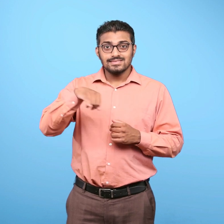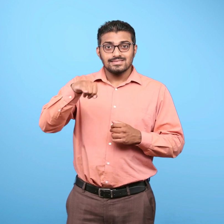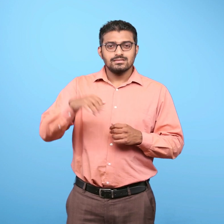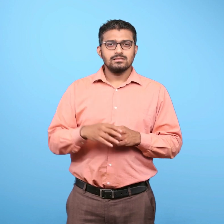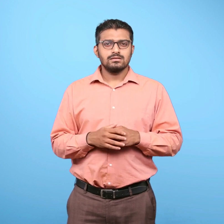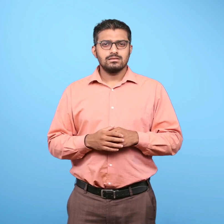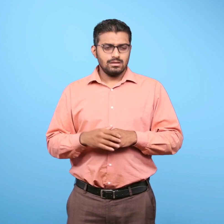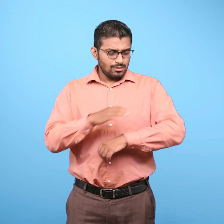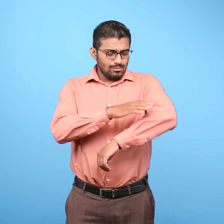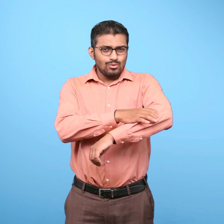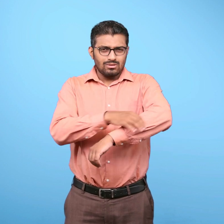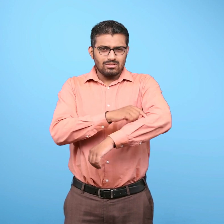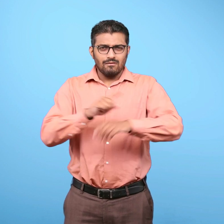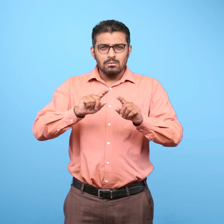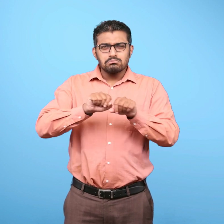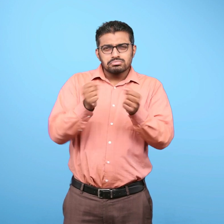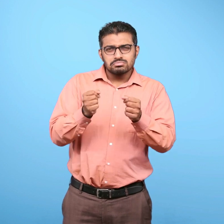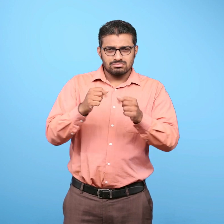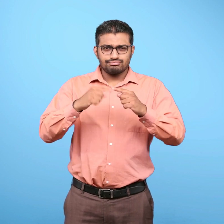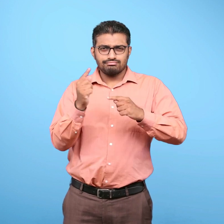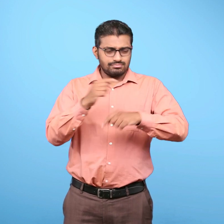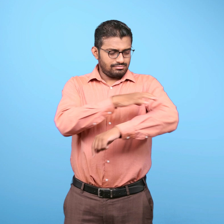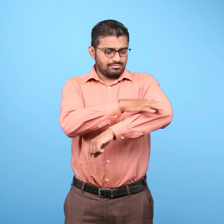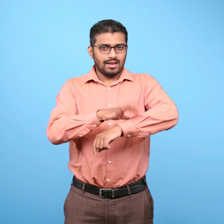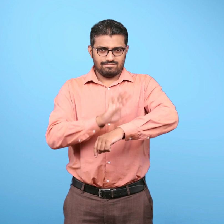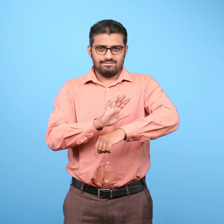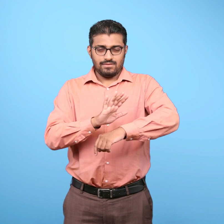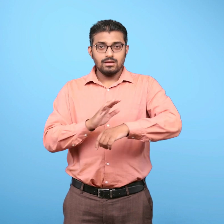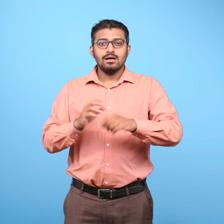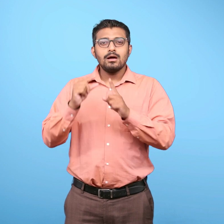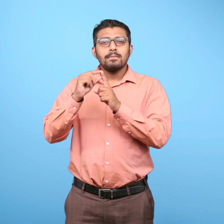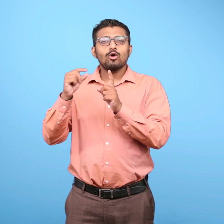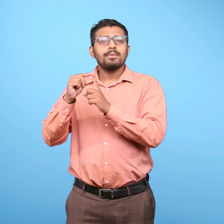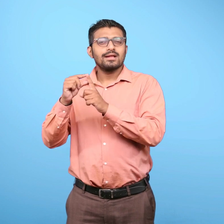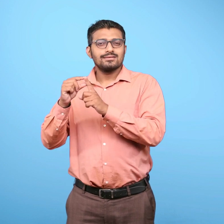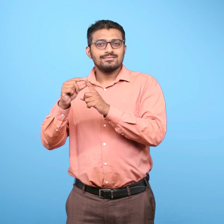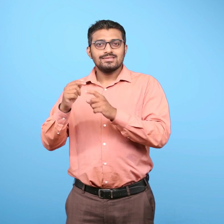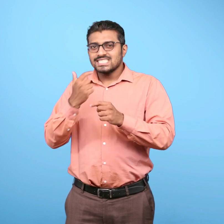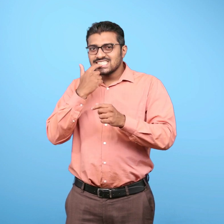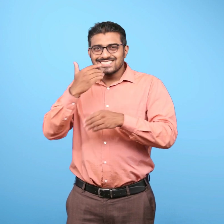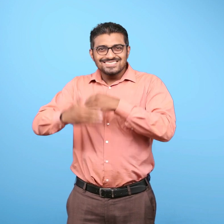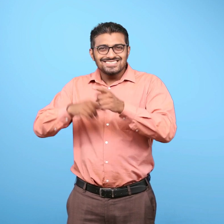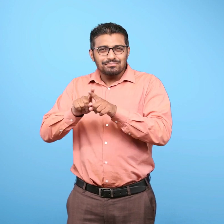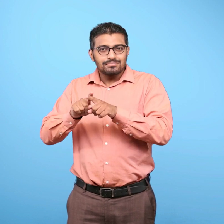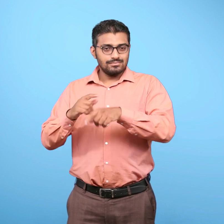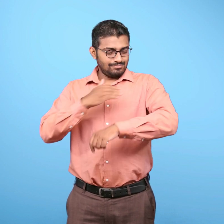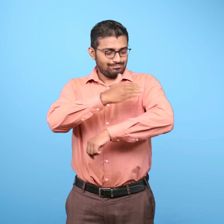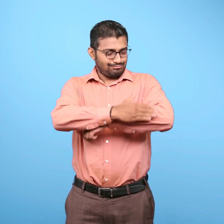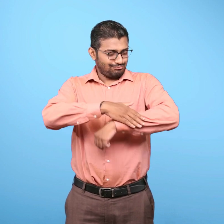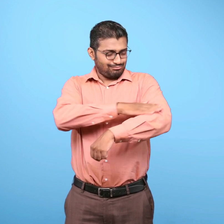6. A thick coating of a paste of plaster of Paris (POP) is applied over the bandage